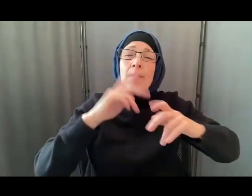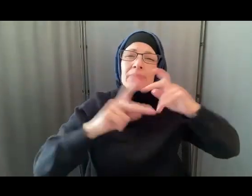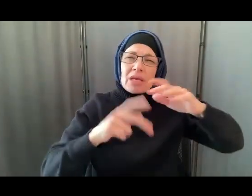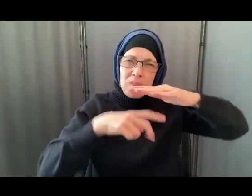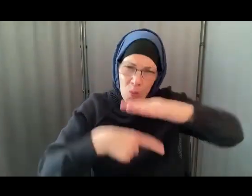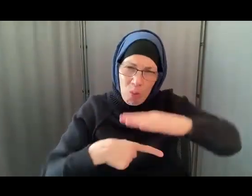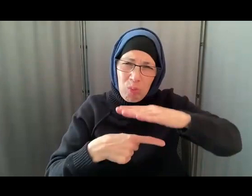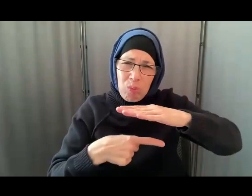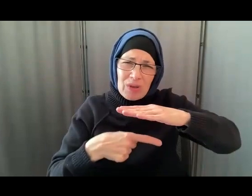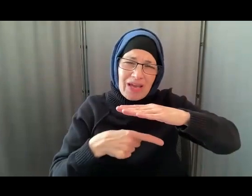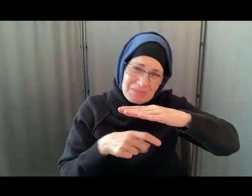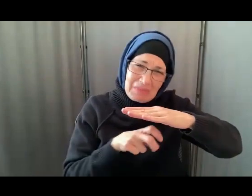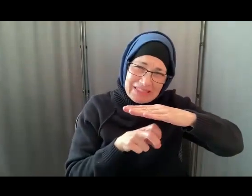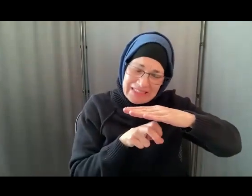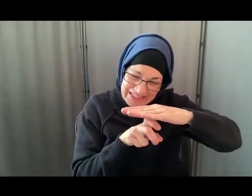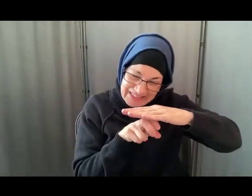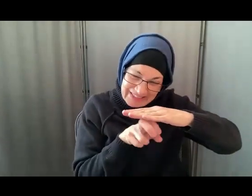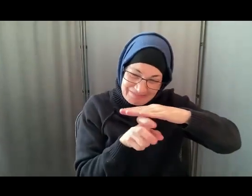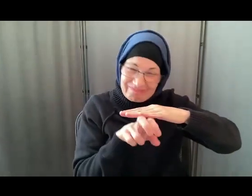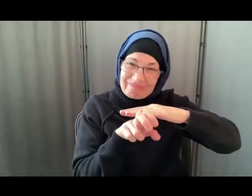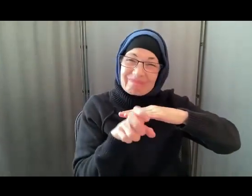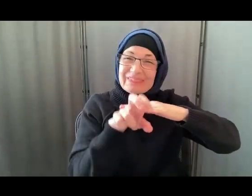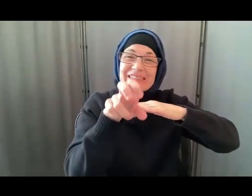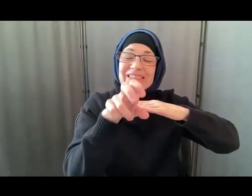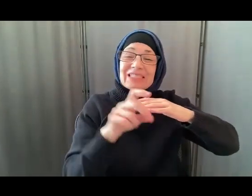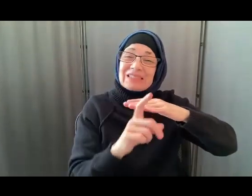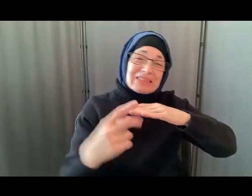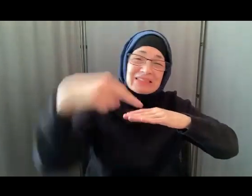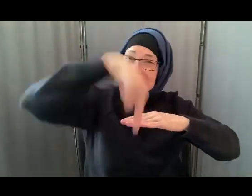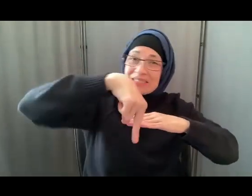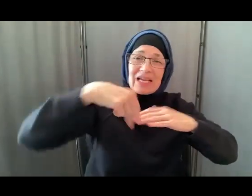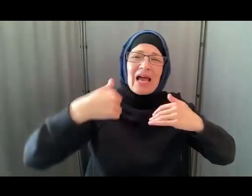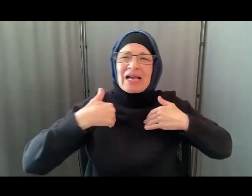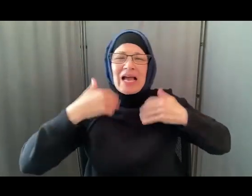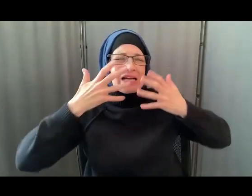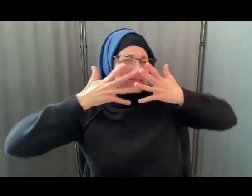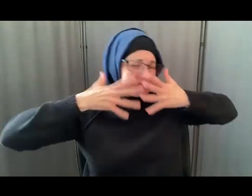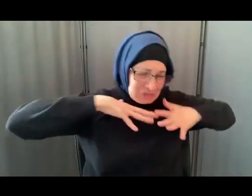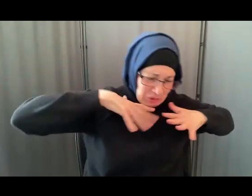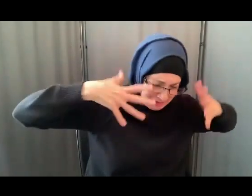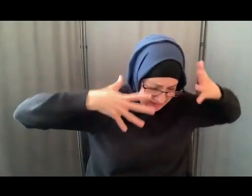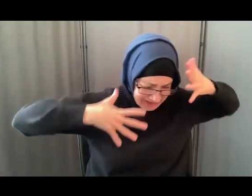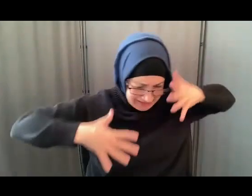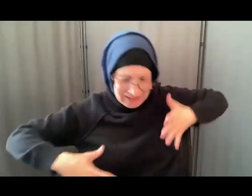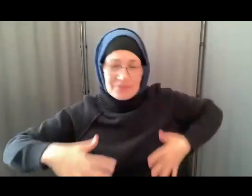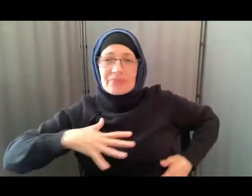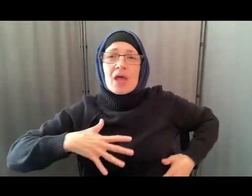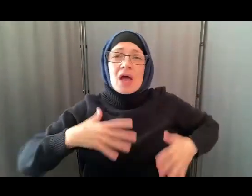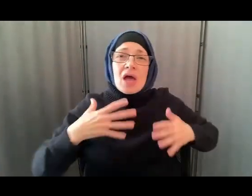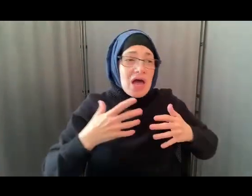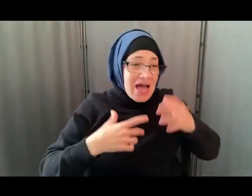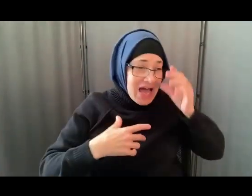still over their head and faces. And they are raising their hands, saying,